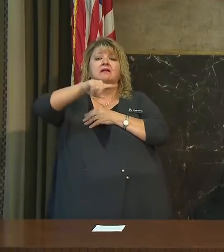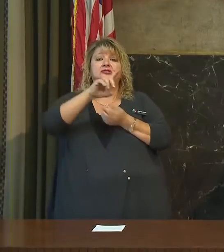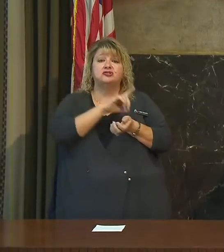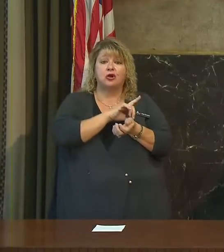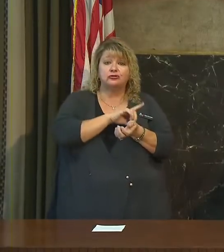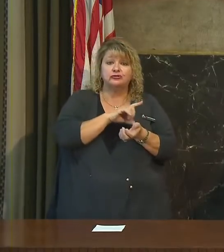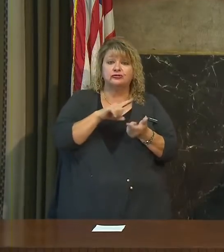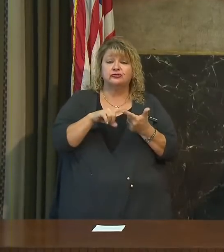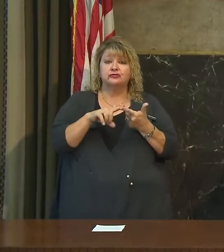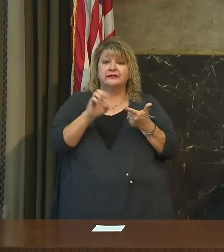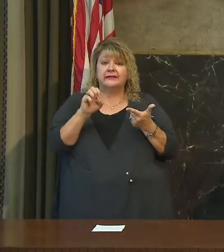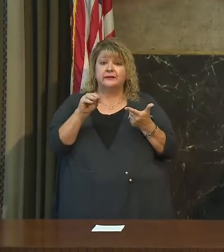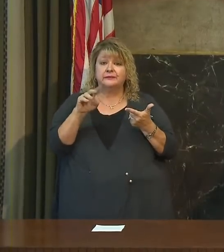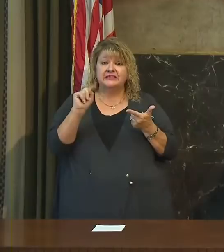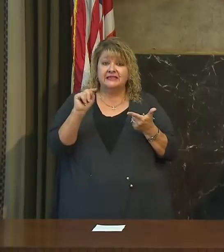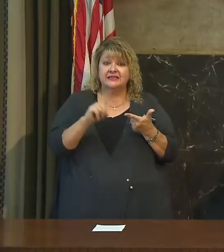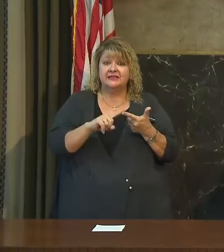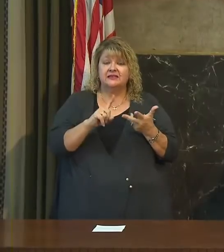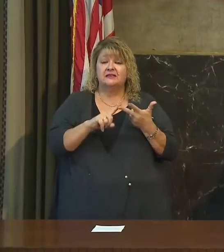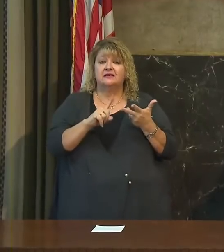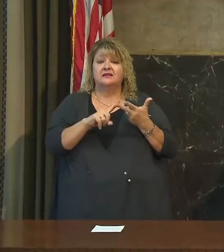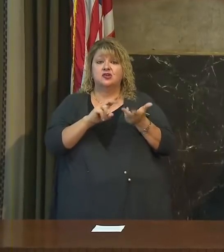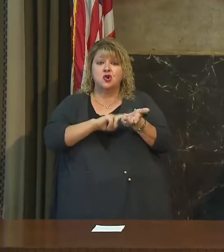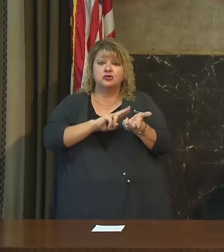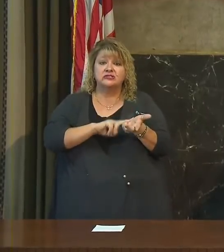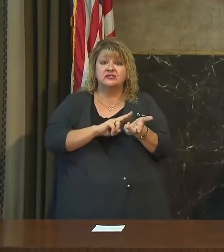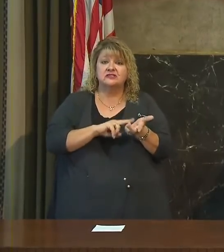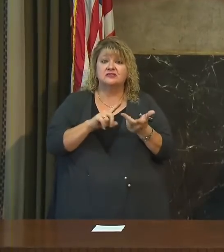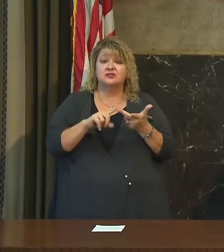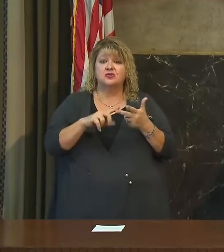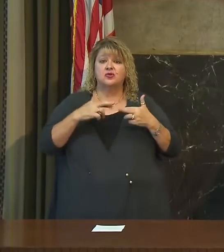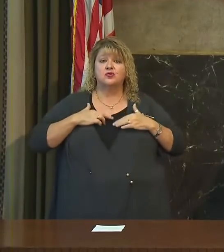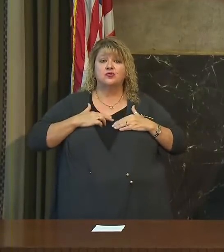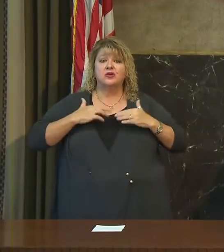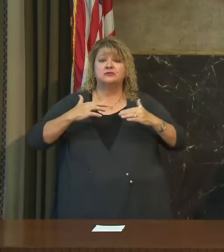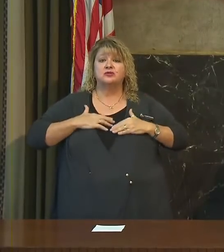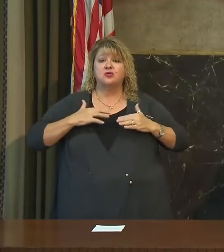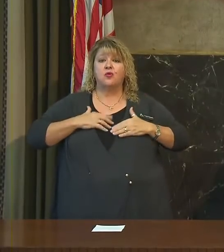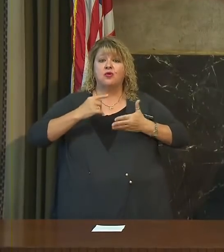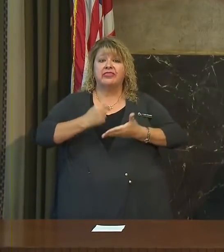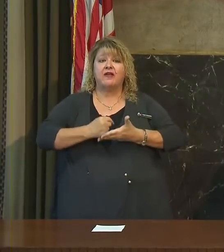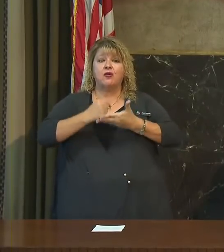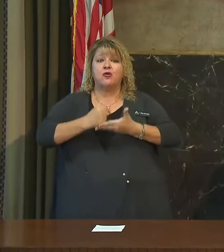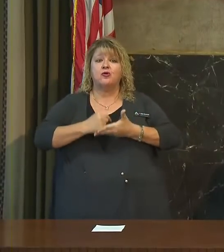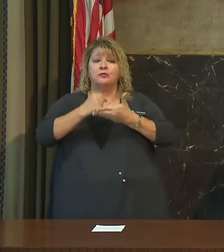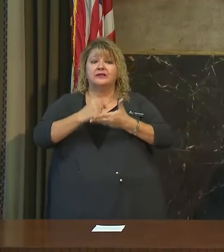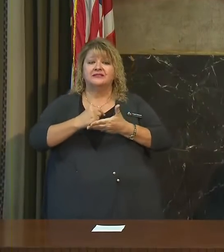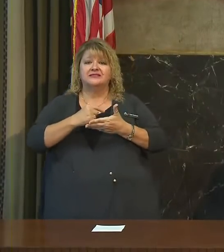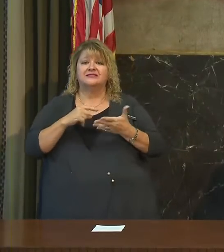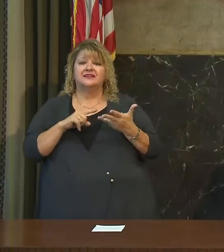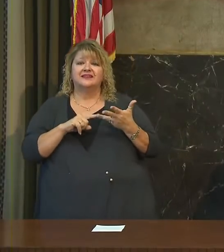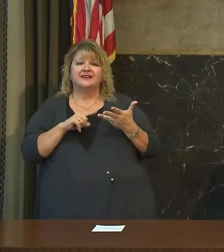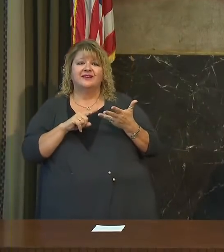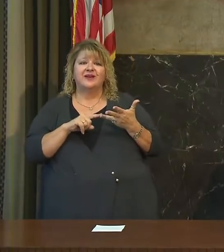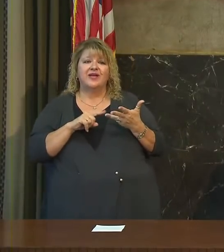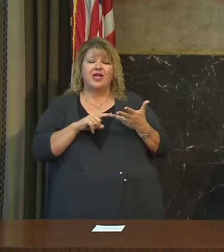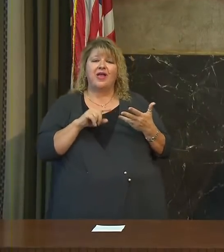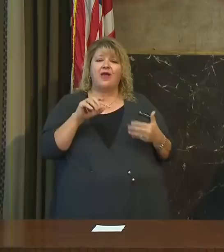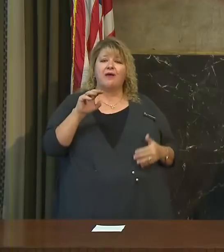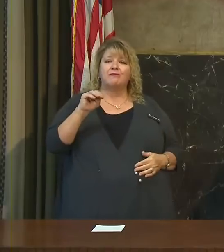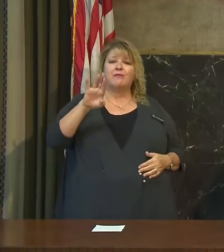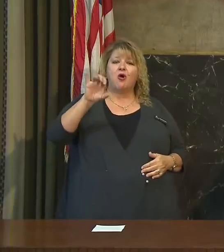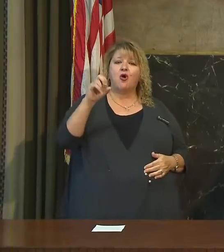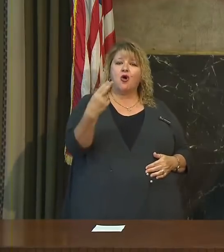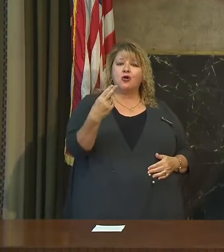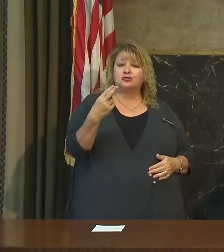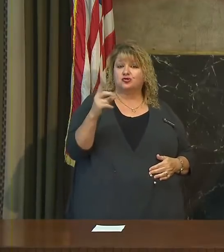therapists who have been battling this pandemic since March of 2020. Know